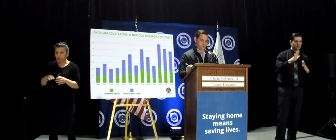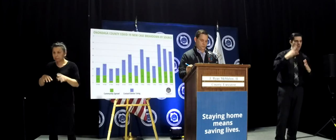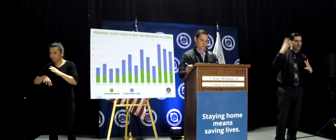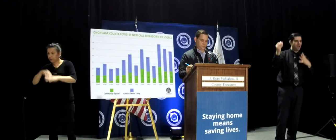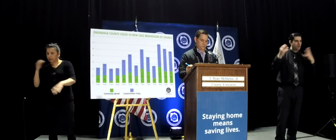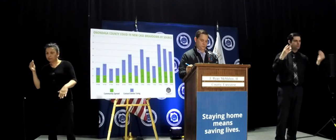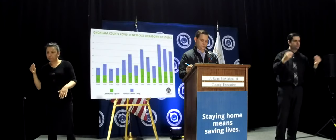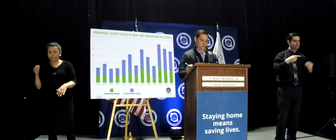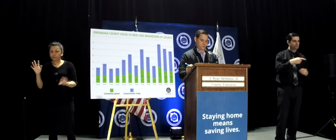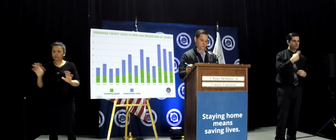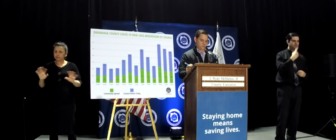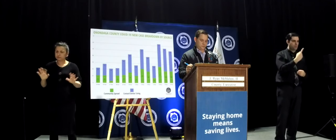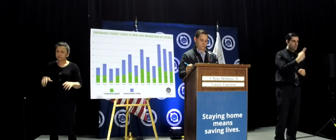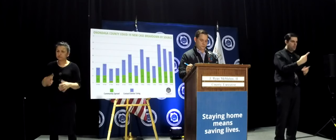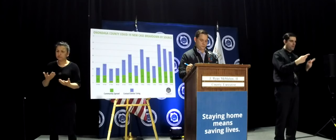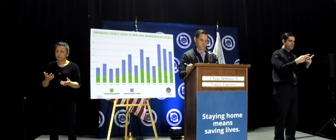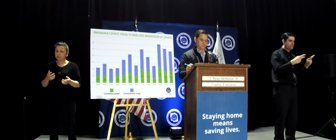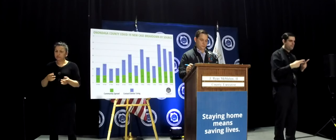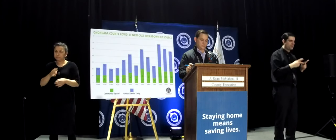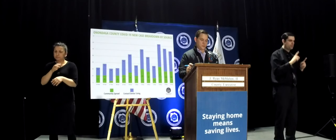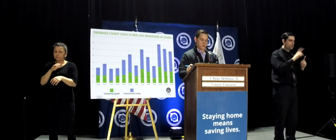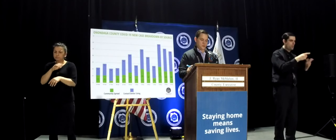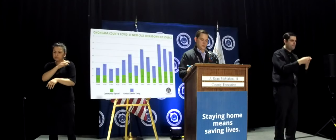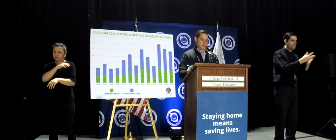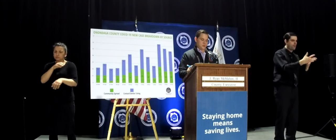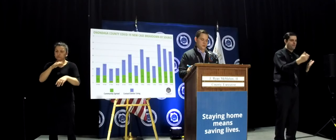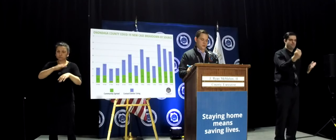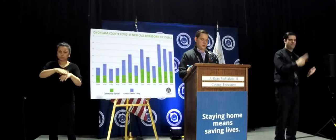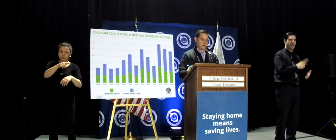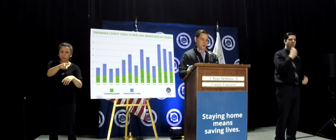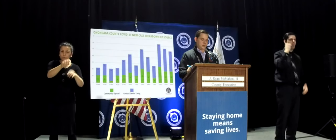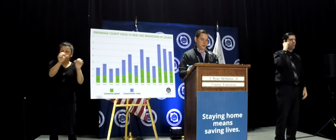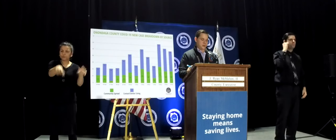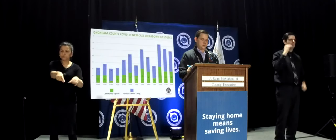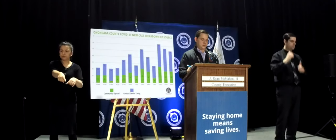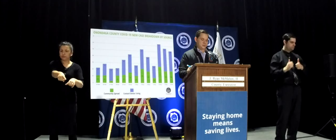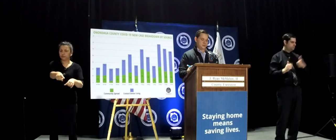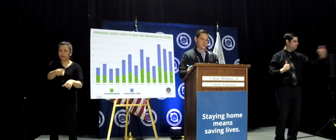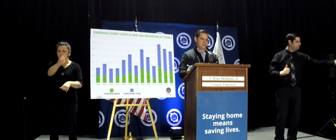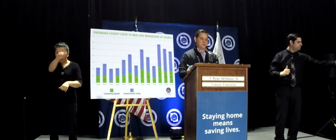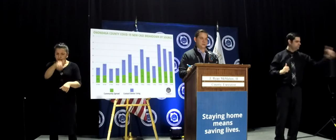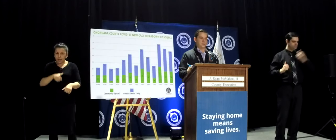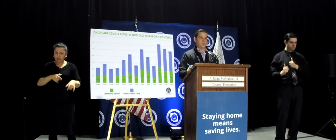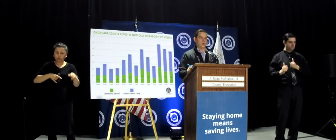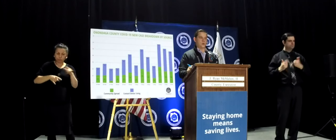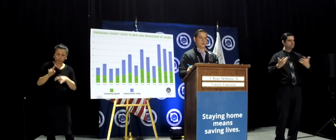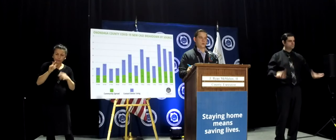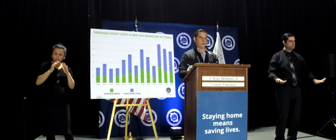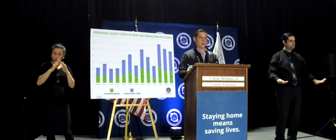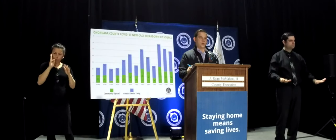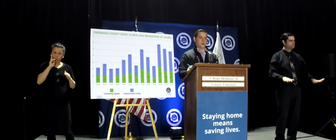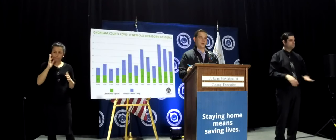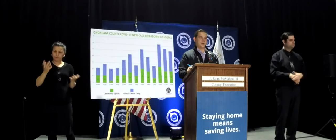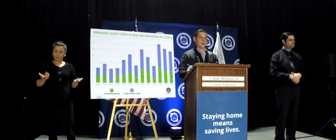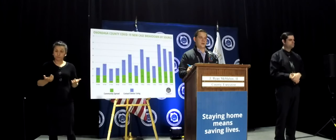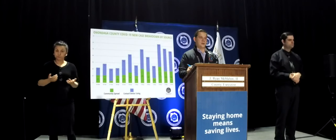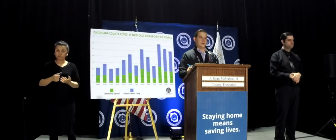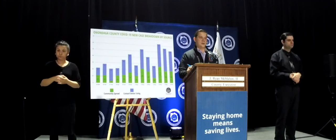one place, get what you need, and then go back home? Certainly, the more